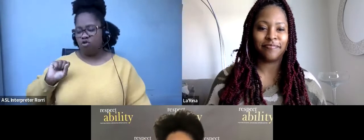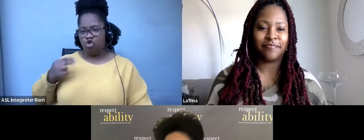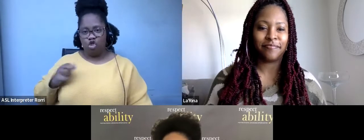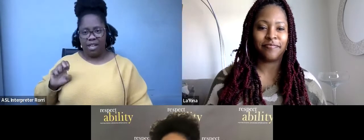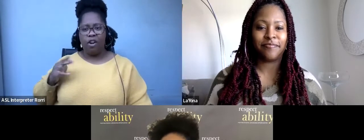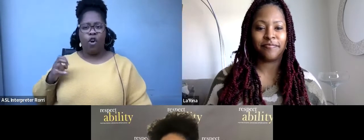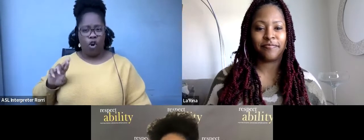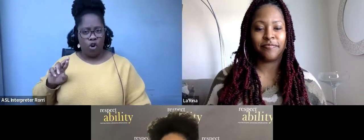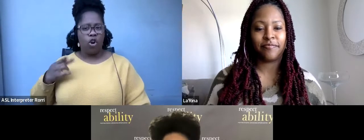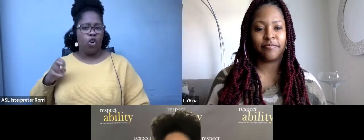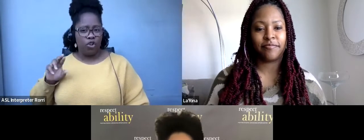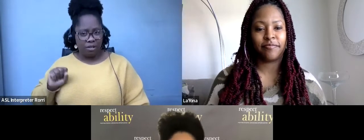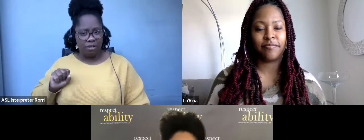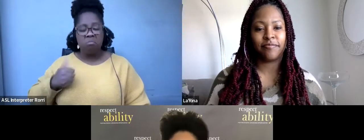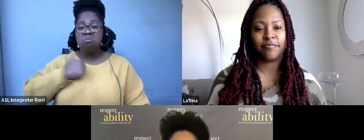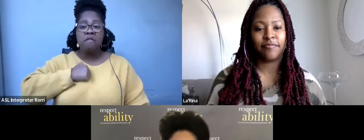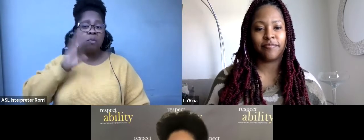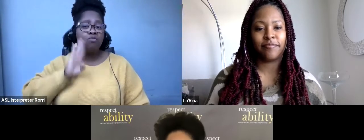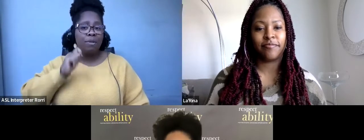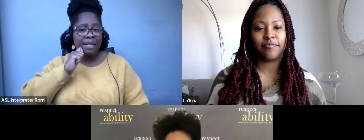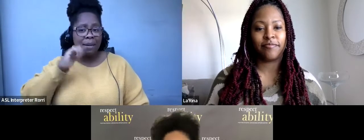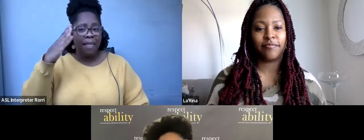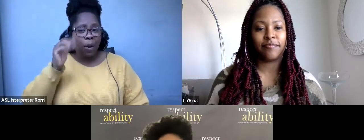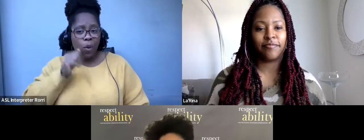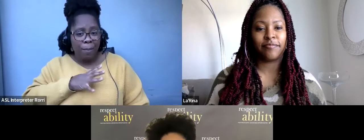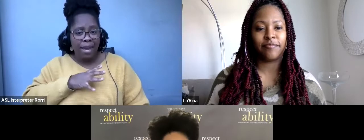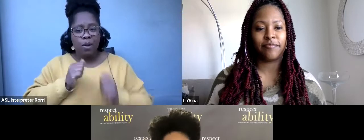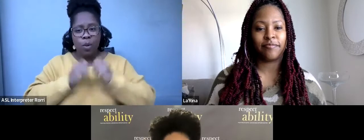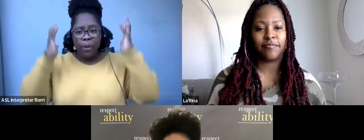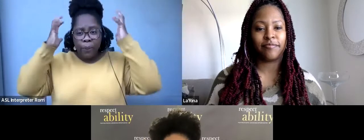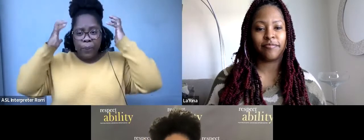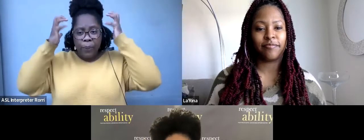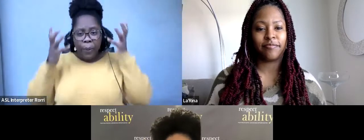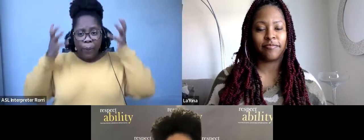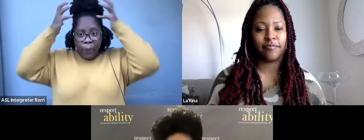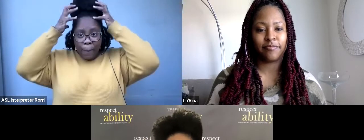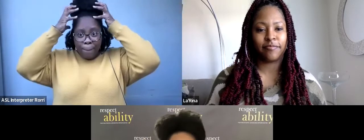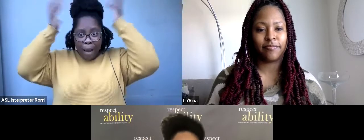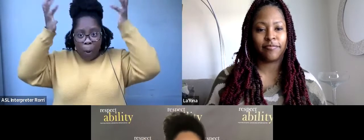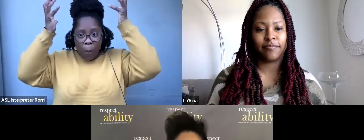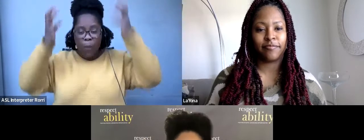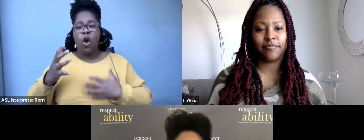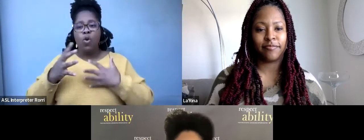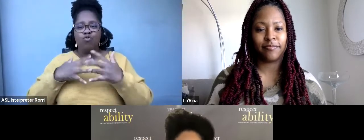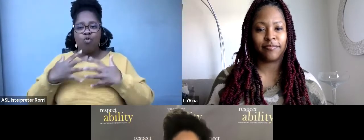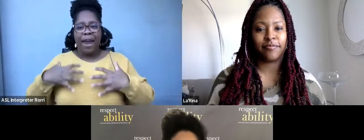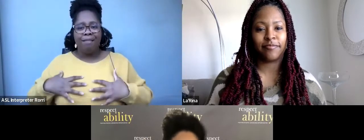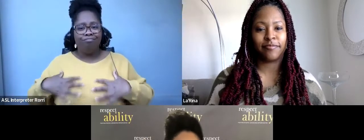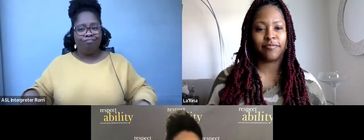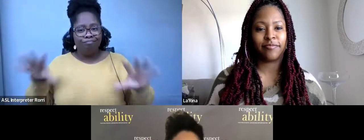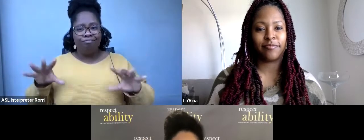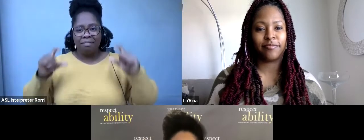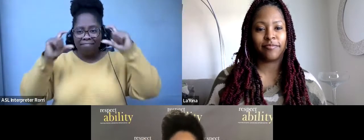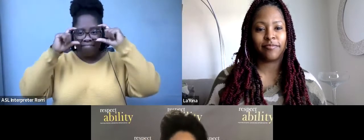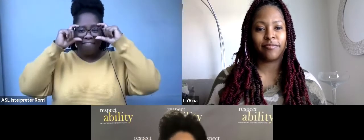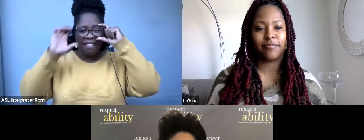hers. I am a brown-skinned Black woman with kinky curly hair in a puff, wearing a gray top and clear glasses.